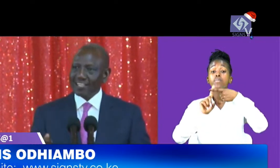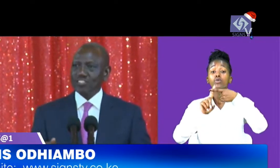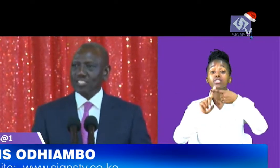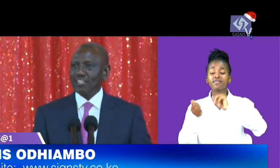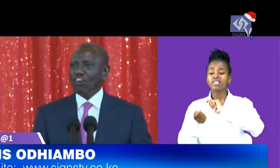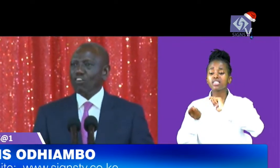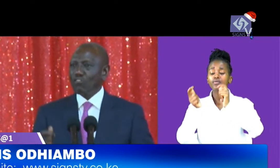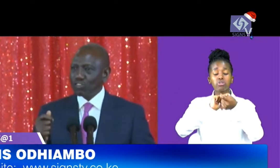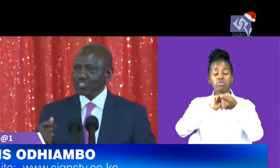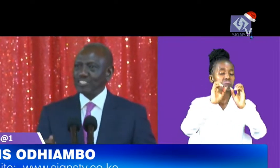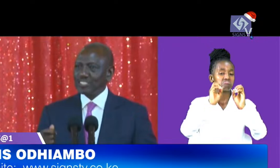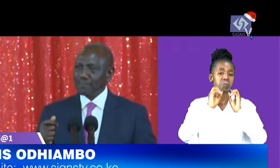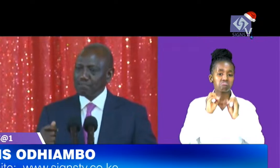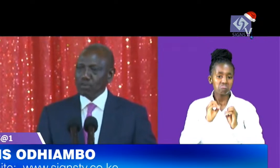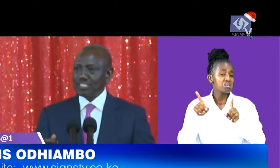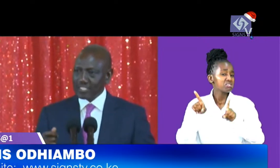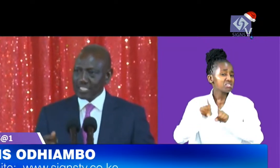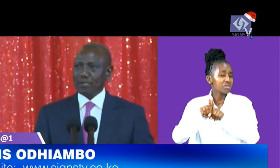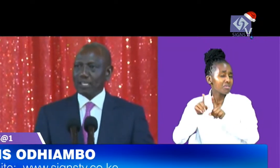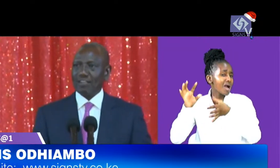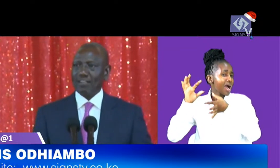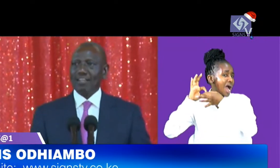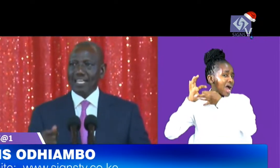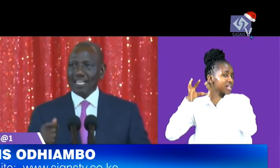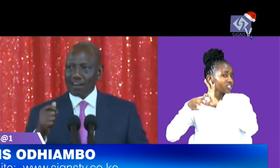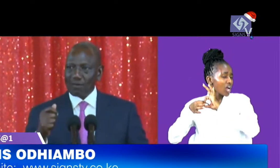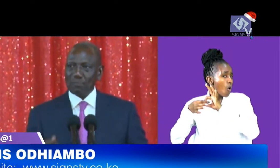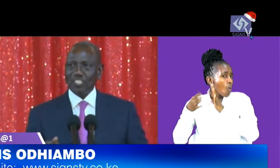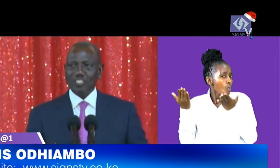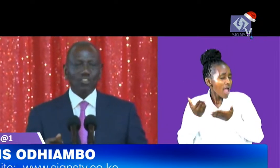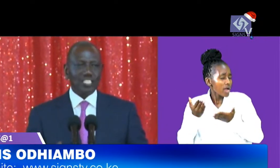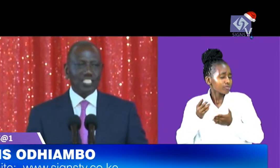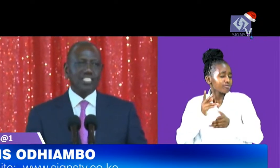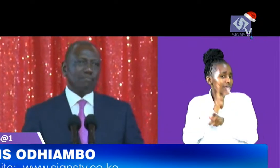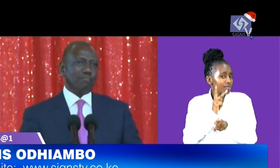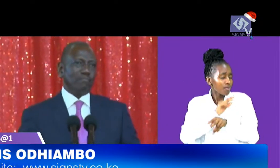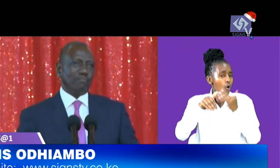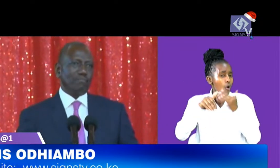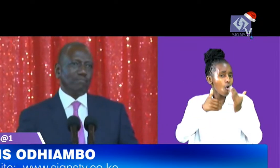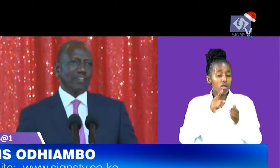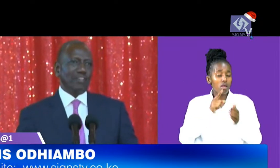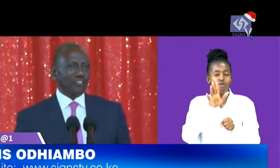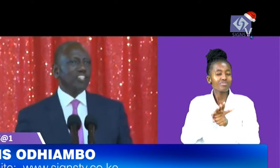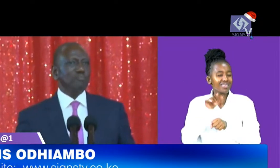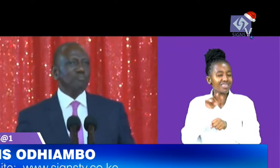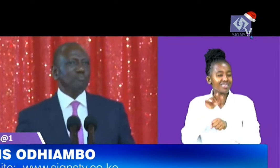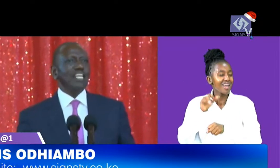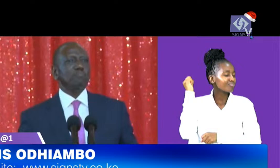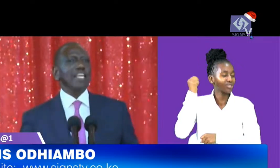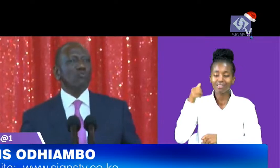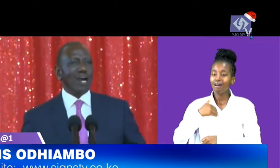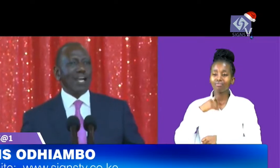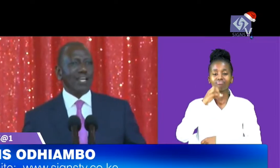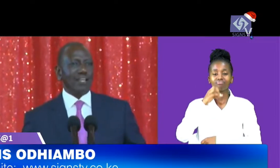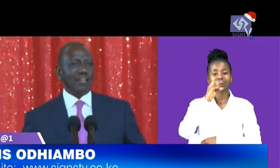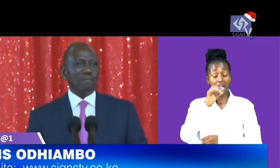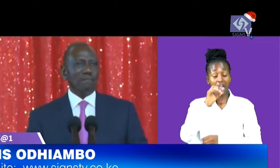culture of consistent promise-keeping in our political leadership. This may explain why